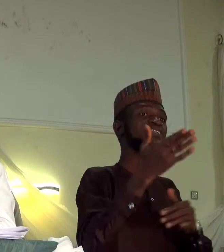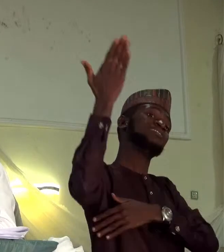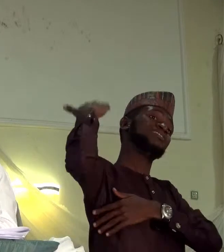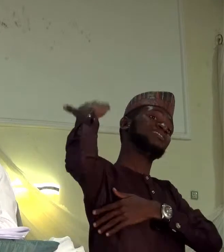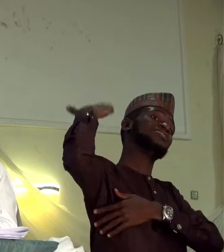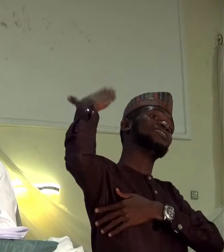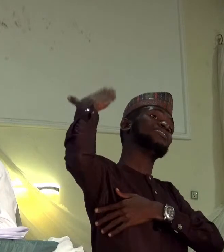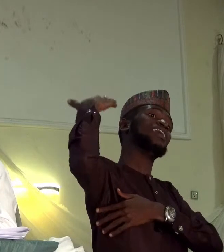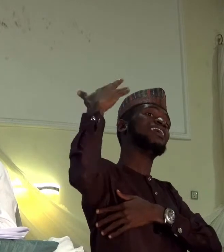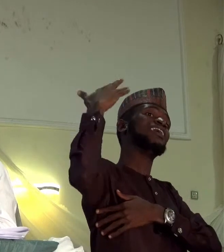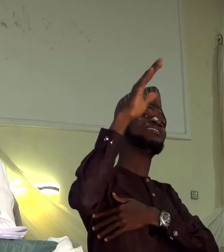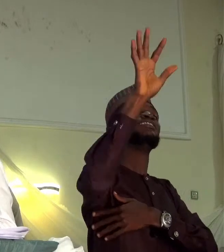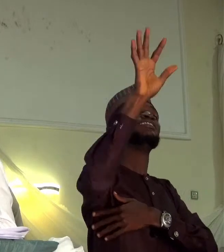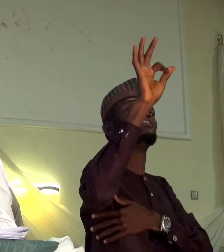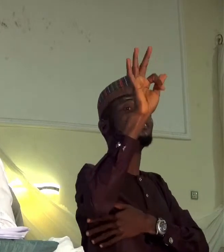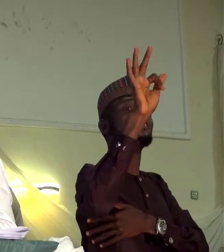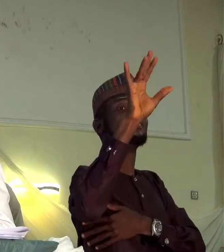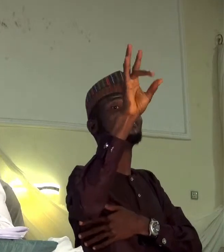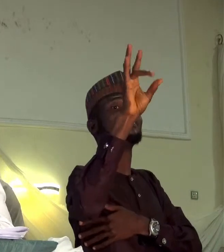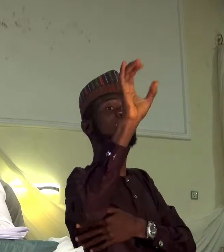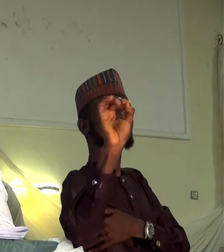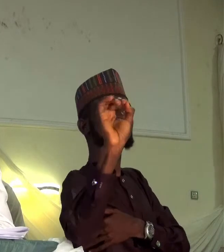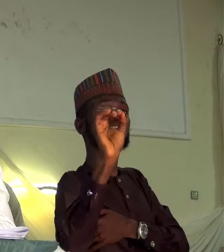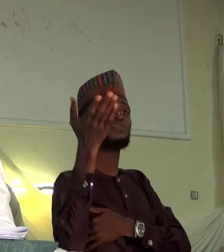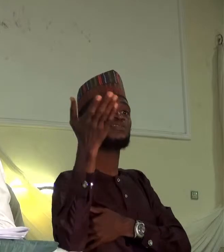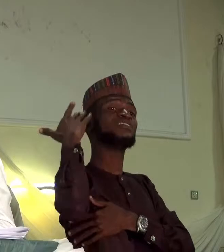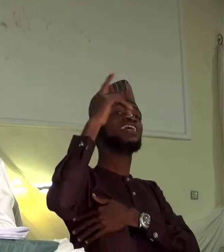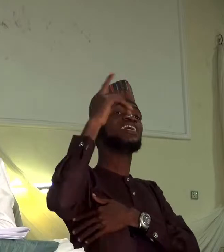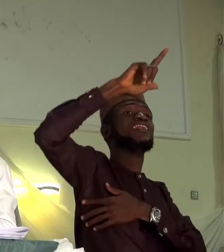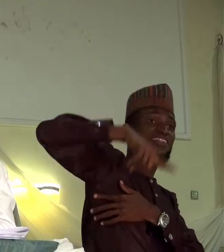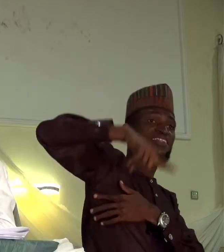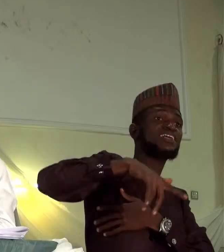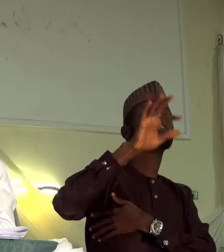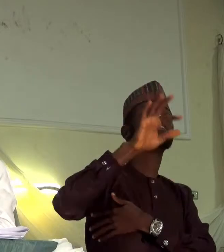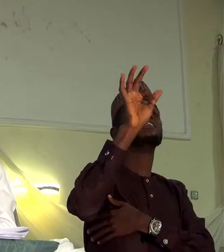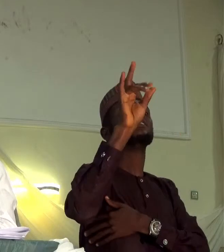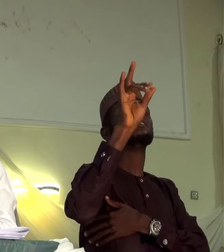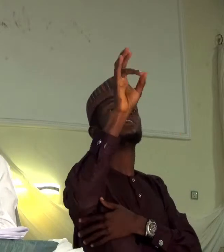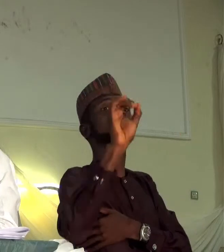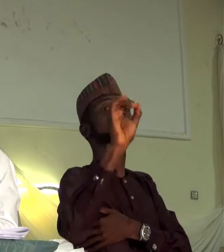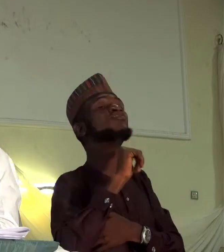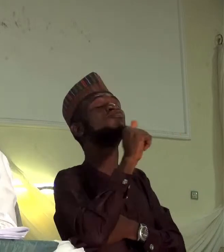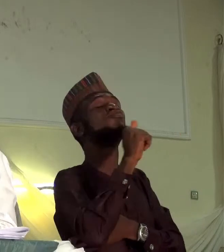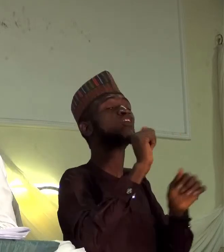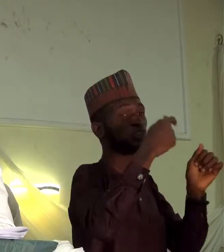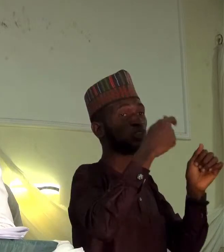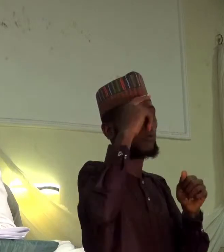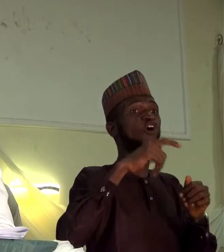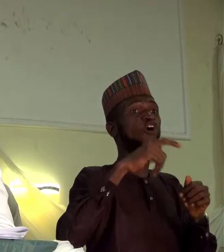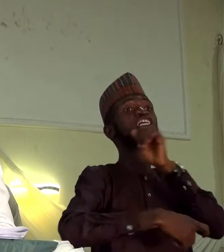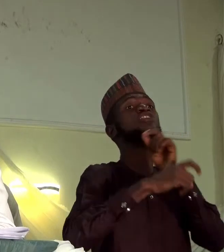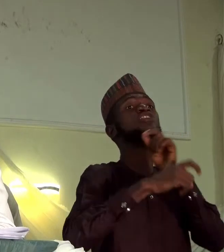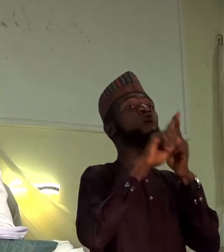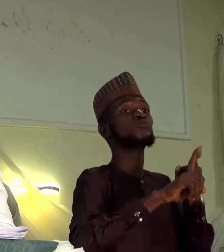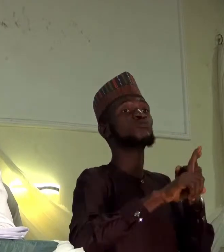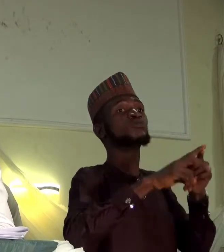early 70s even up to late 70s korun ko le o ko sare de bole onile ko si ma jale